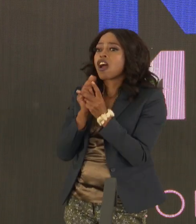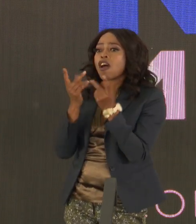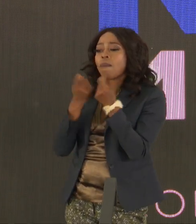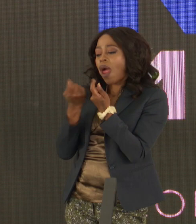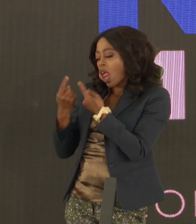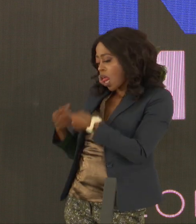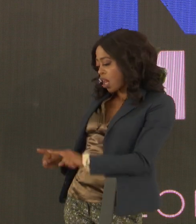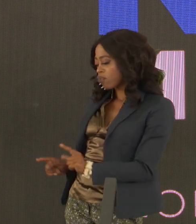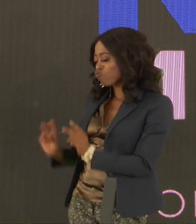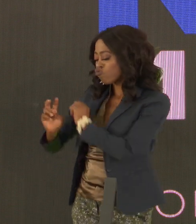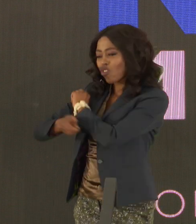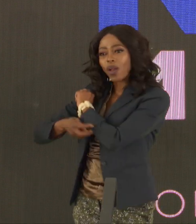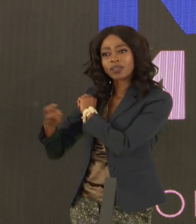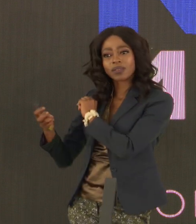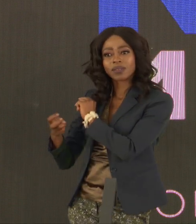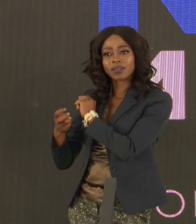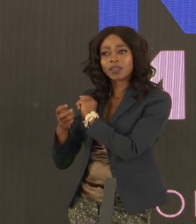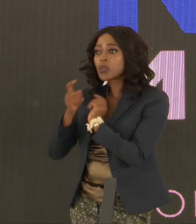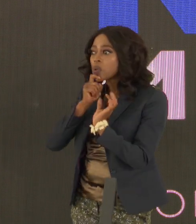stolen.